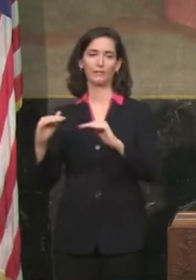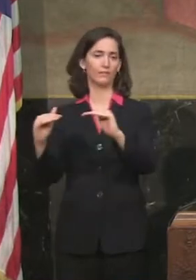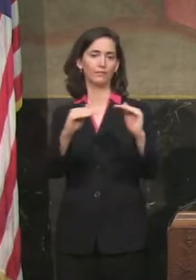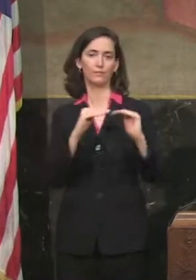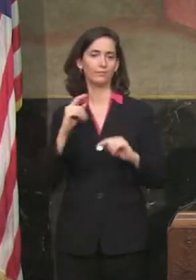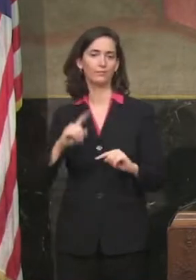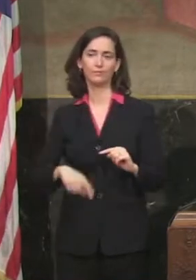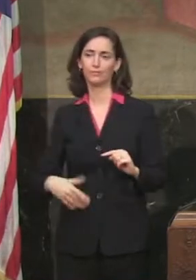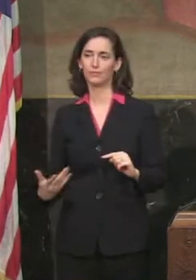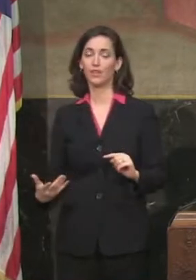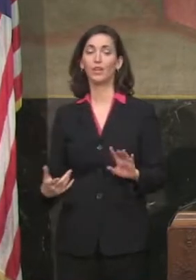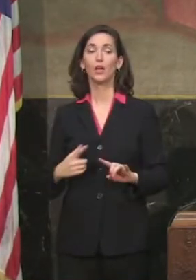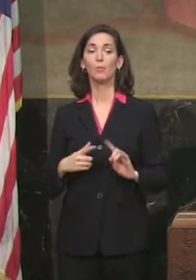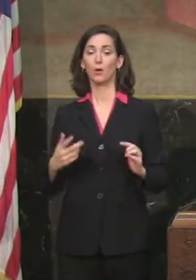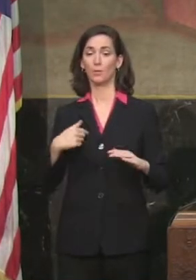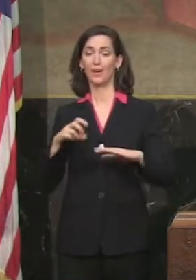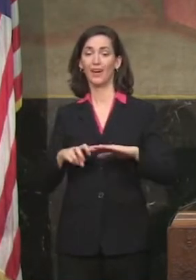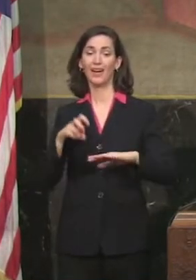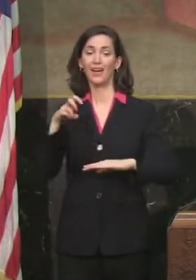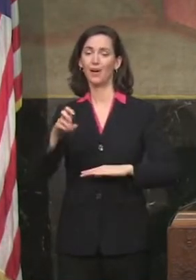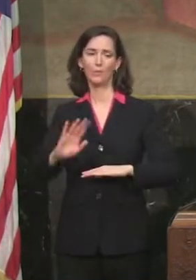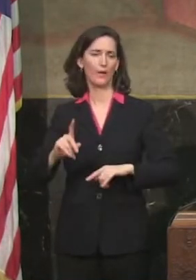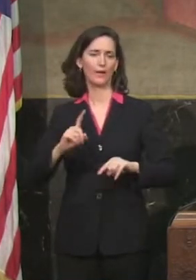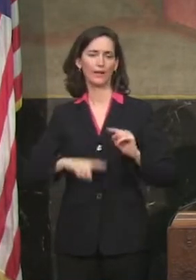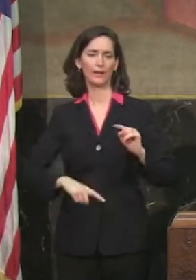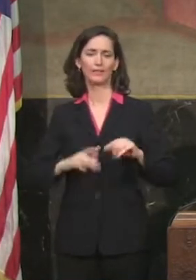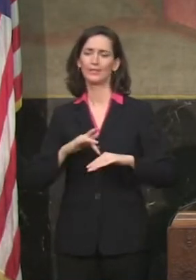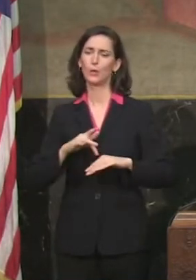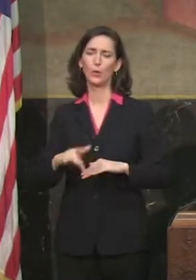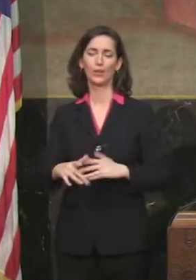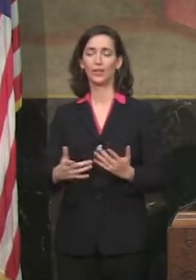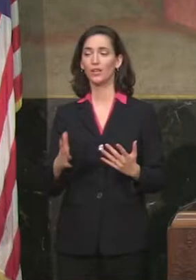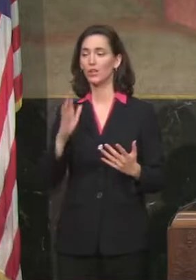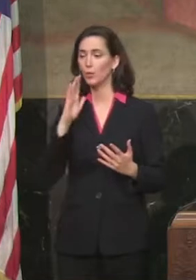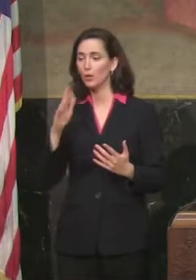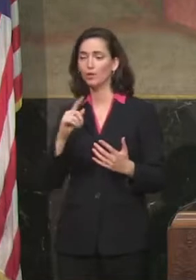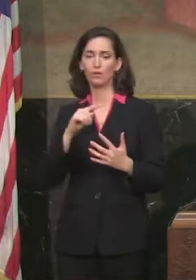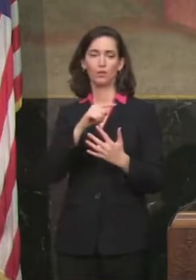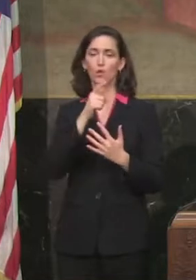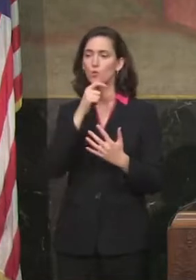it's way too early for me to tell you what will be in or out.